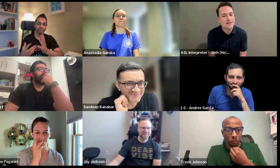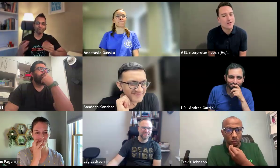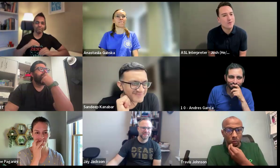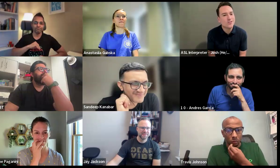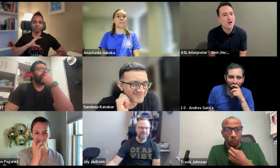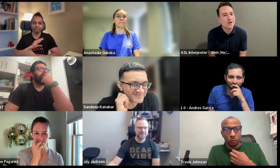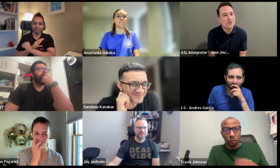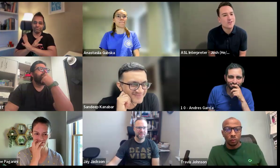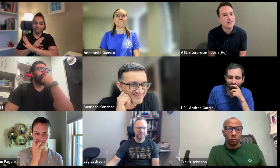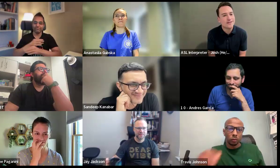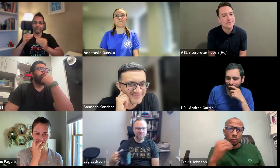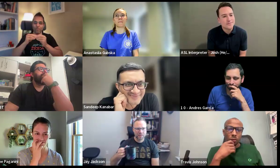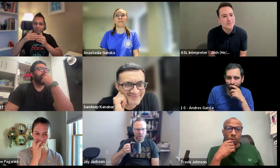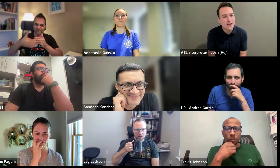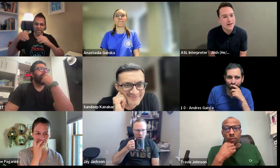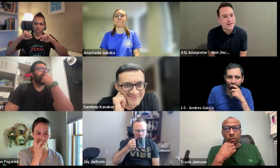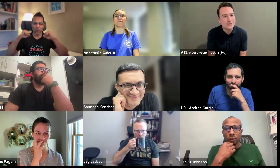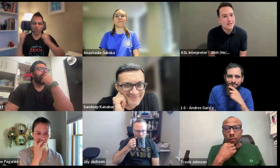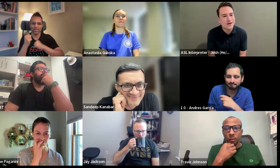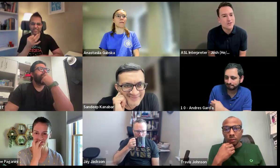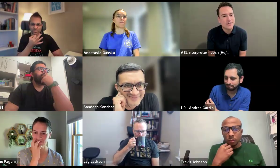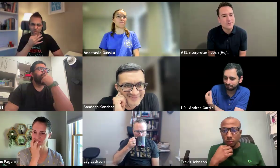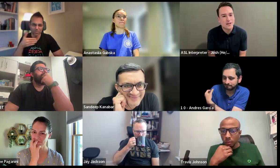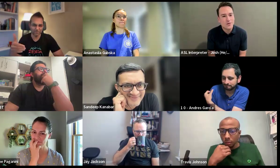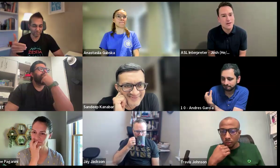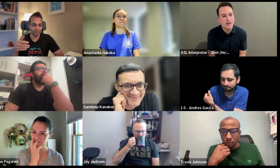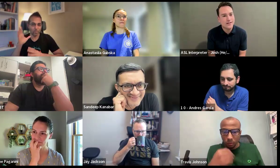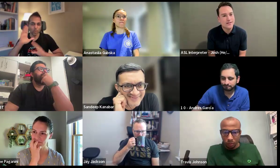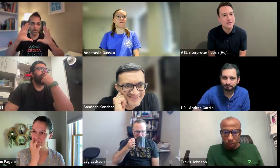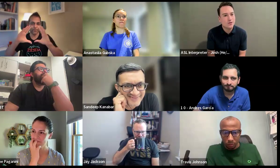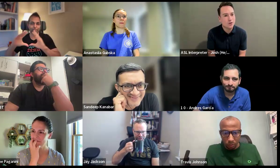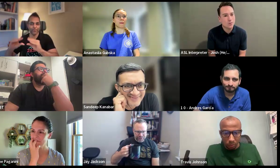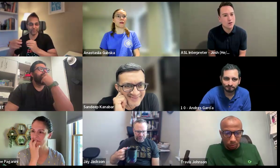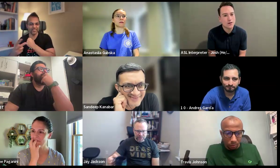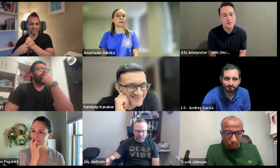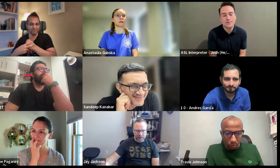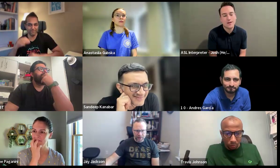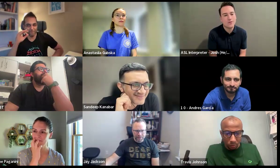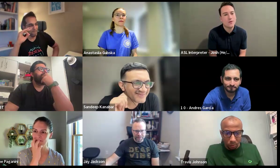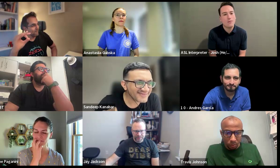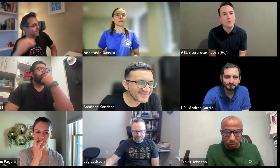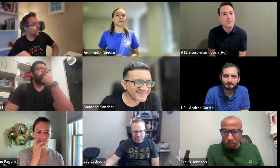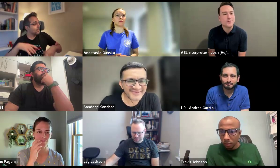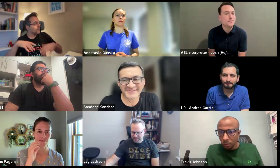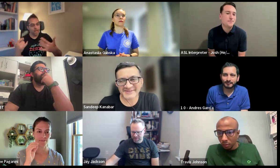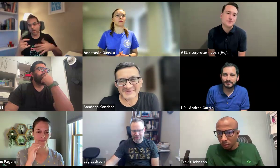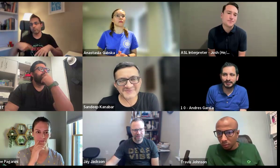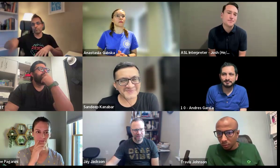to recharge and get some energy so that you can continue your work throughout the winter.